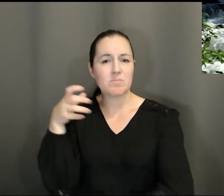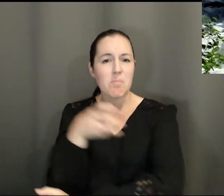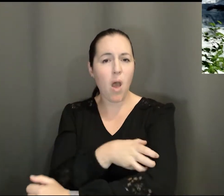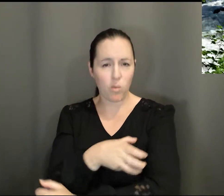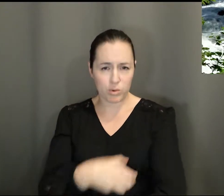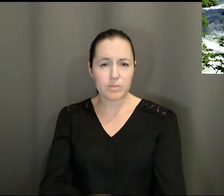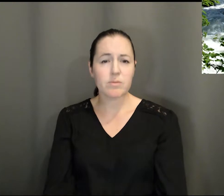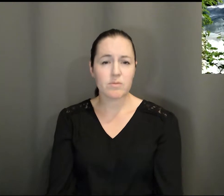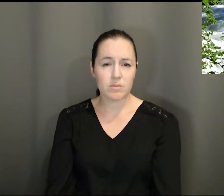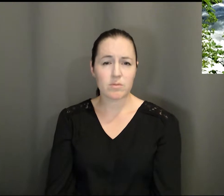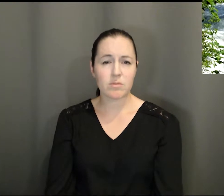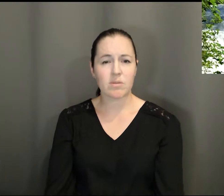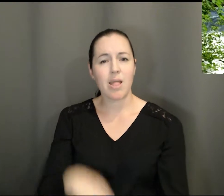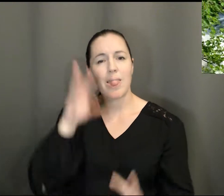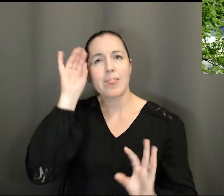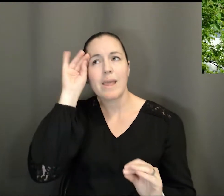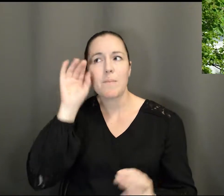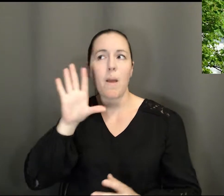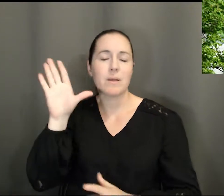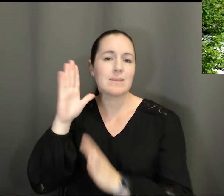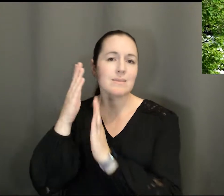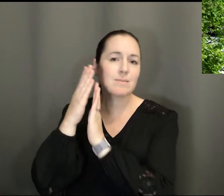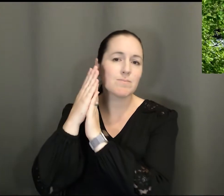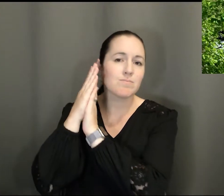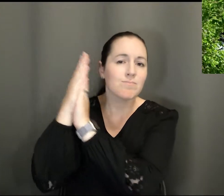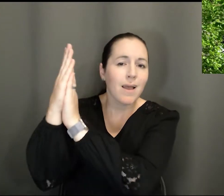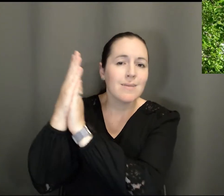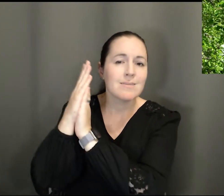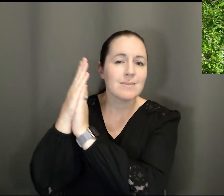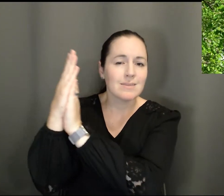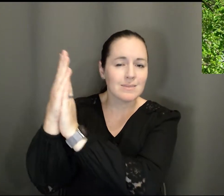Think of his presence.